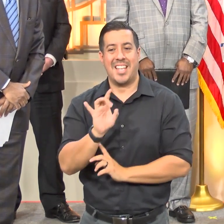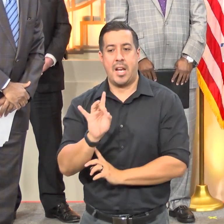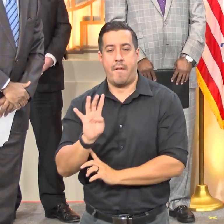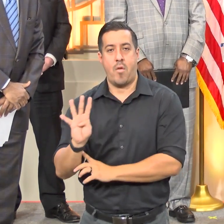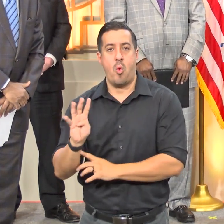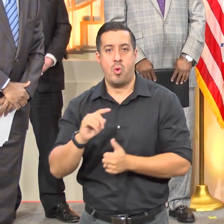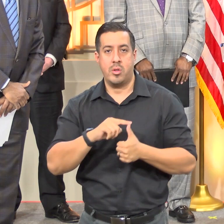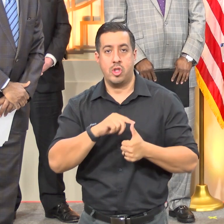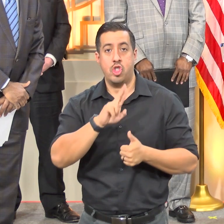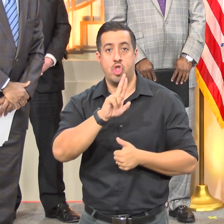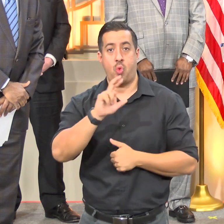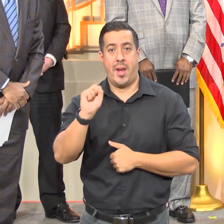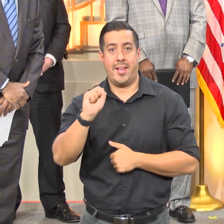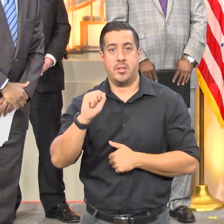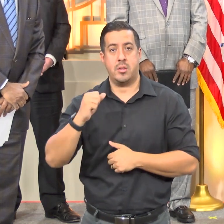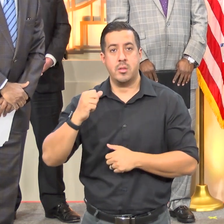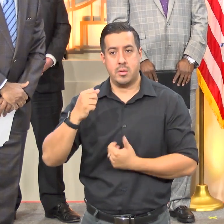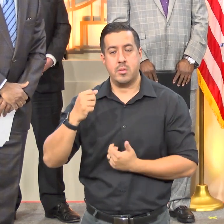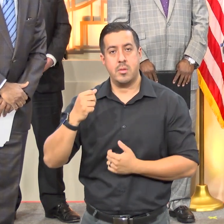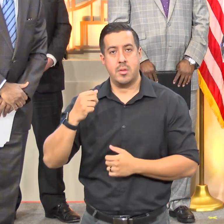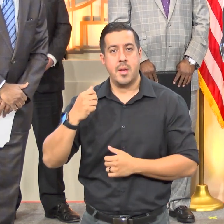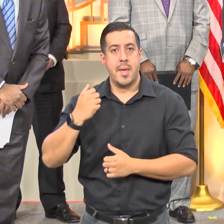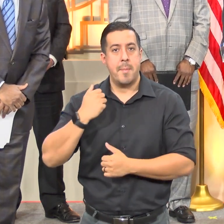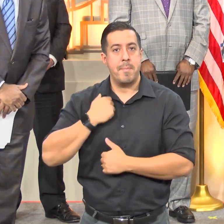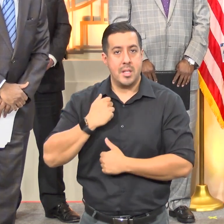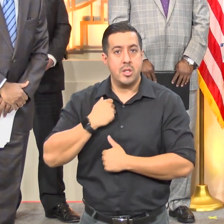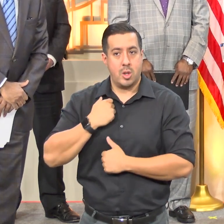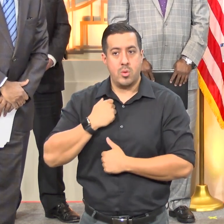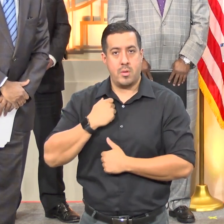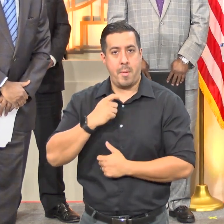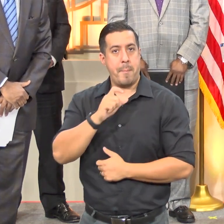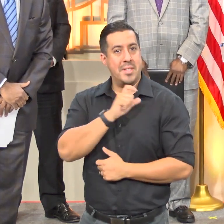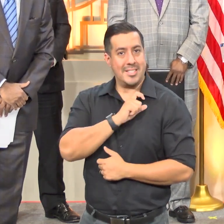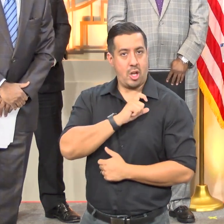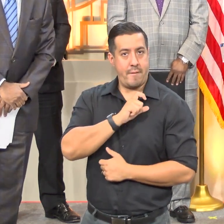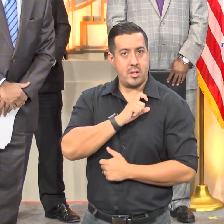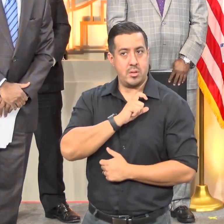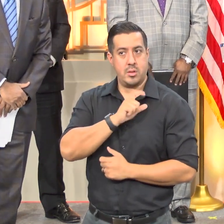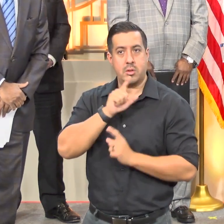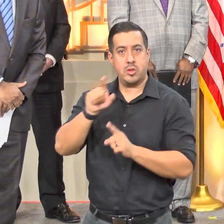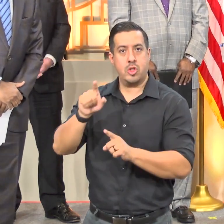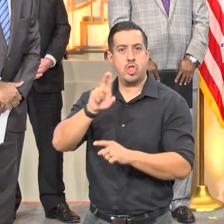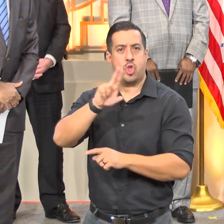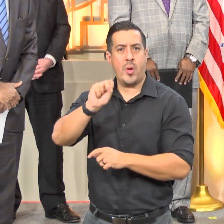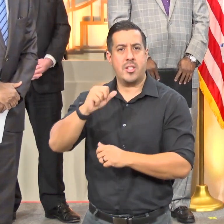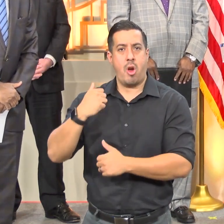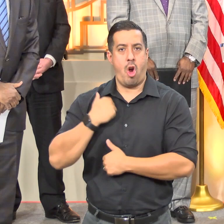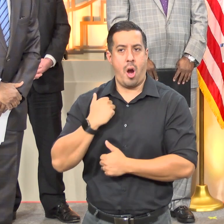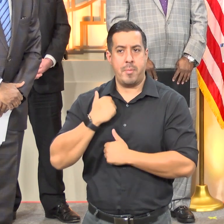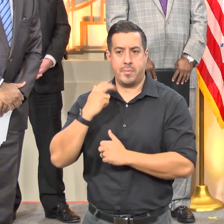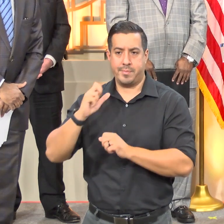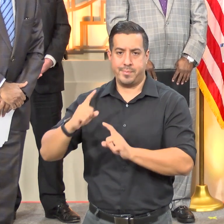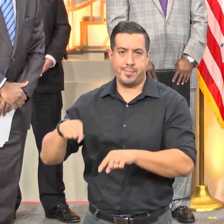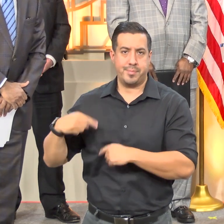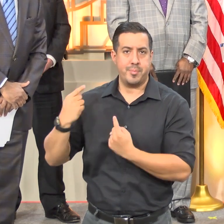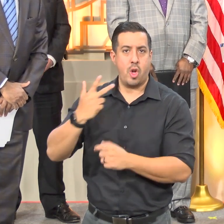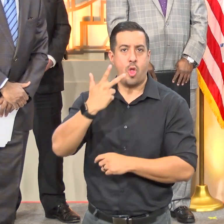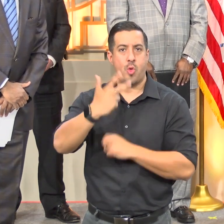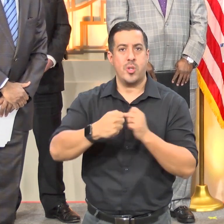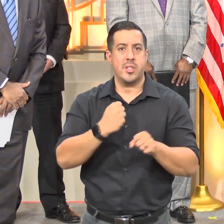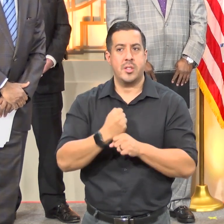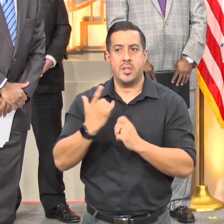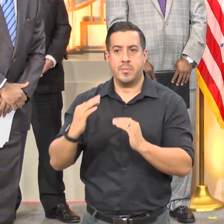as a U.S. Army military police officer, and he has served in the U.S. Army for 3 years, rising to the rank